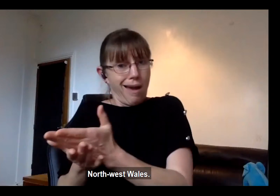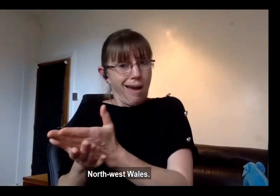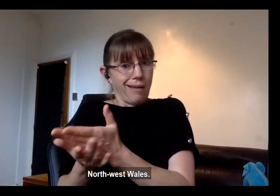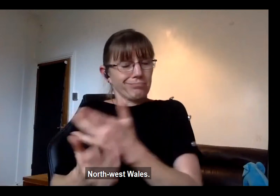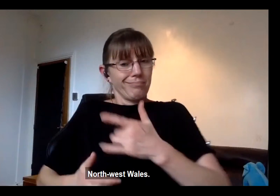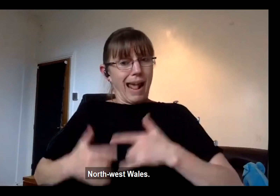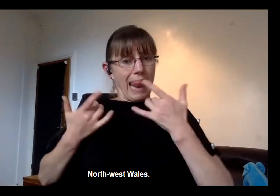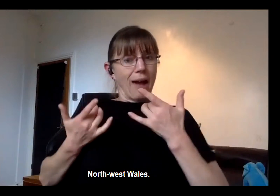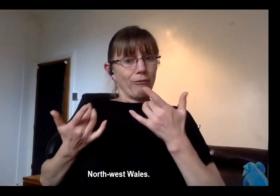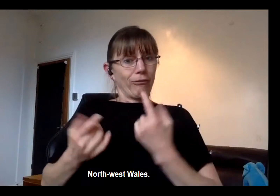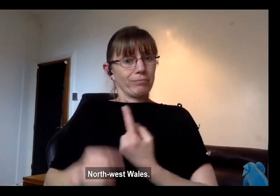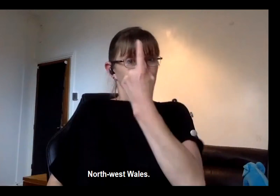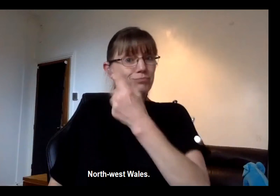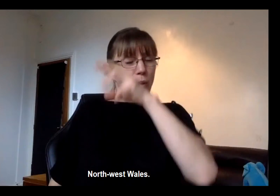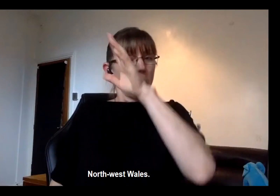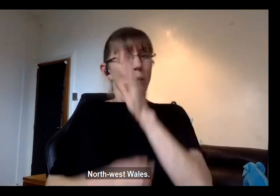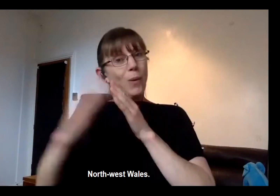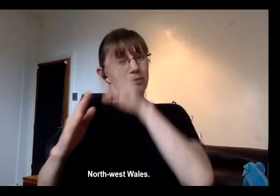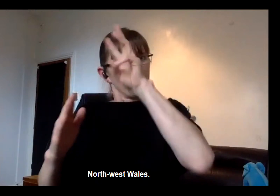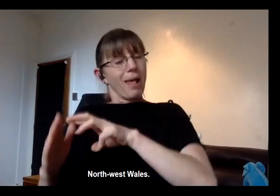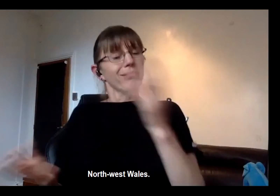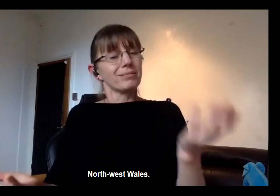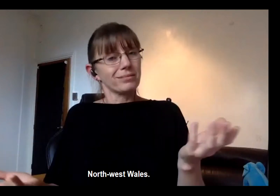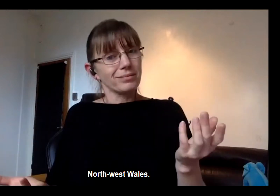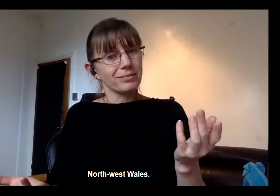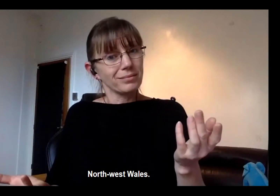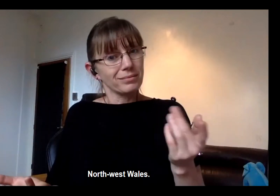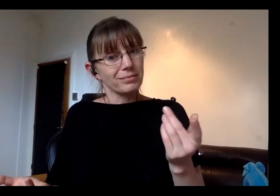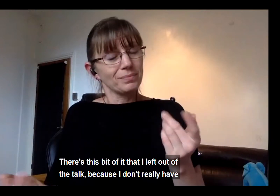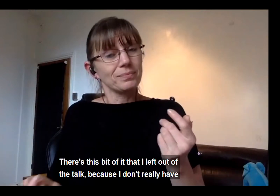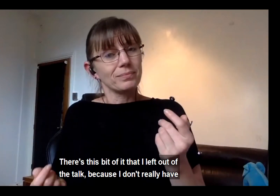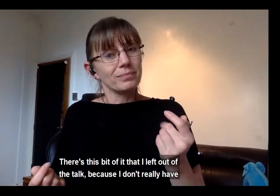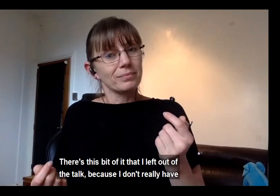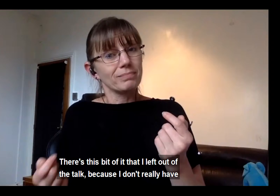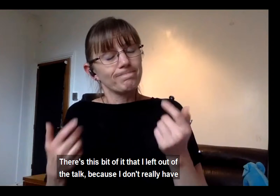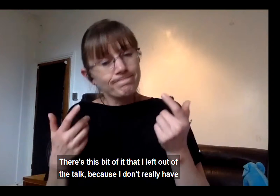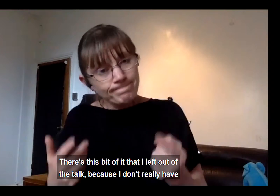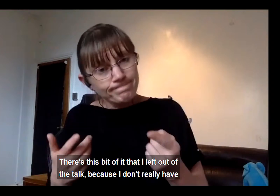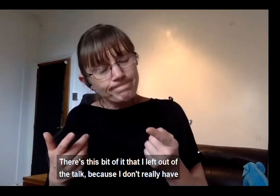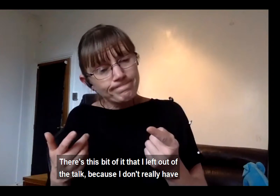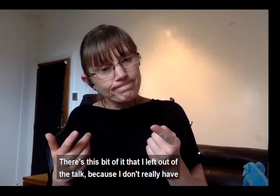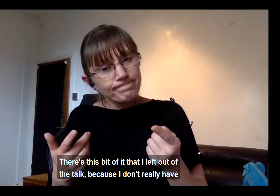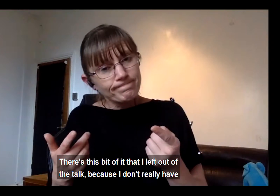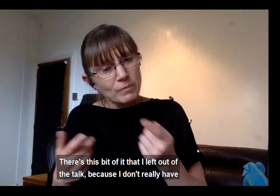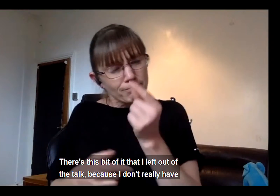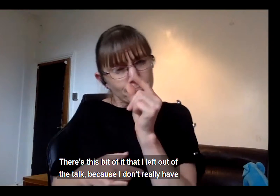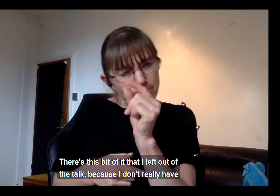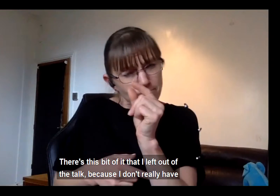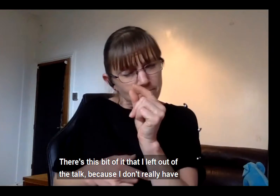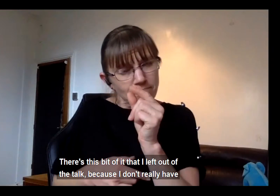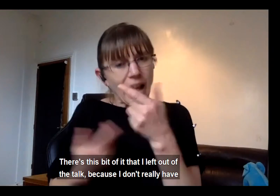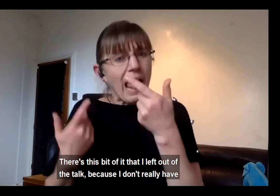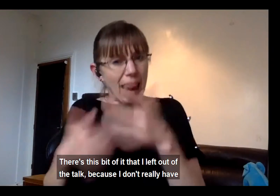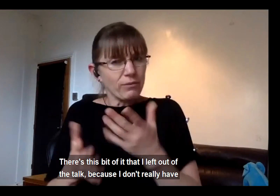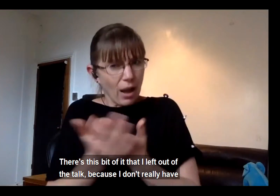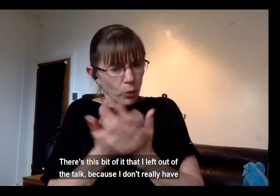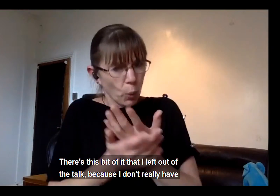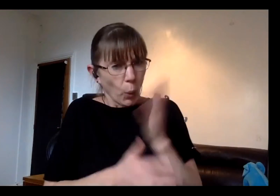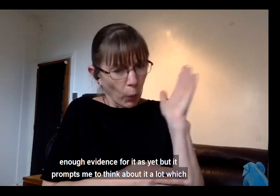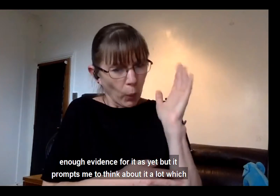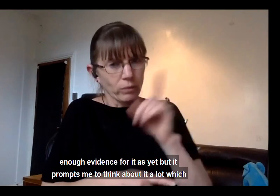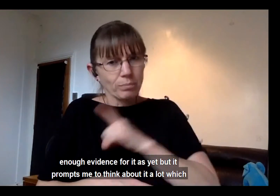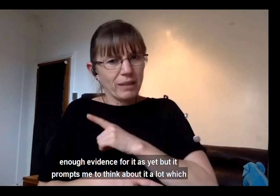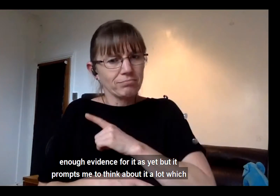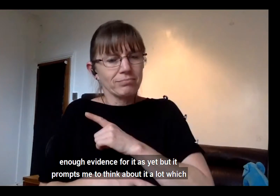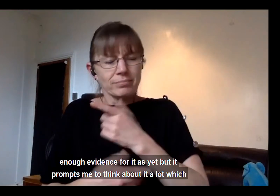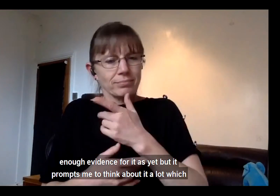life in Northwest Wales. And there's this bit of it that I left out of the talk, but because